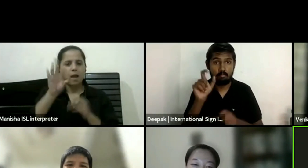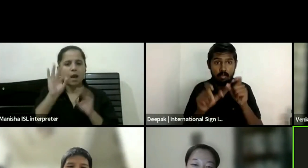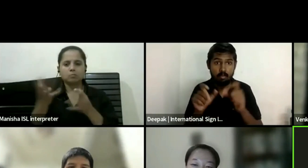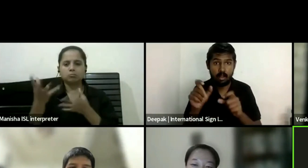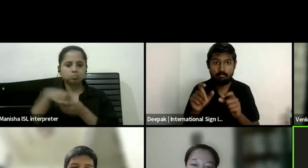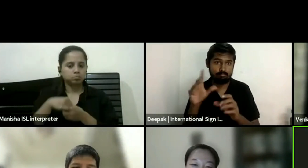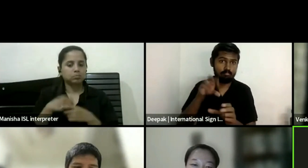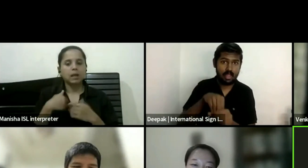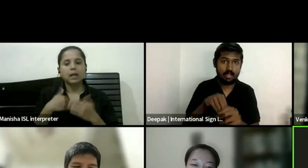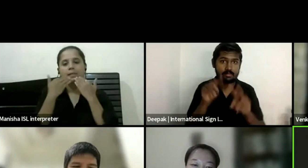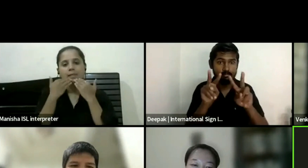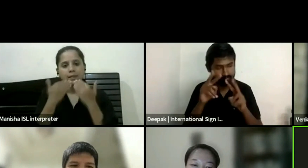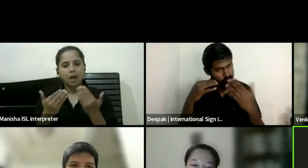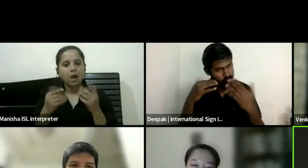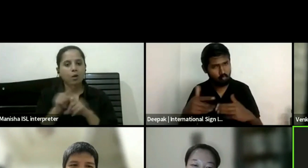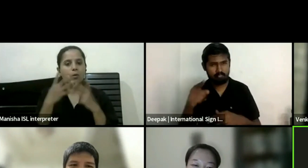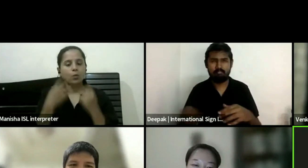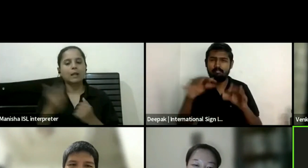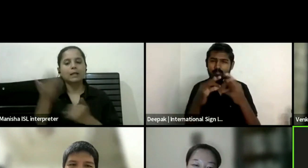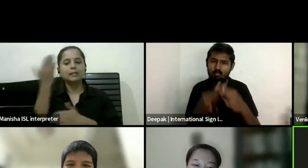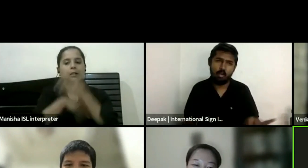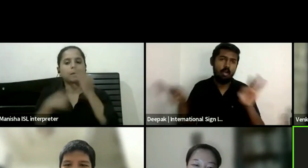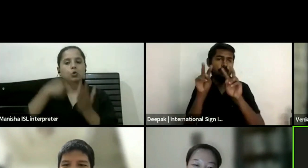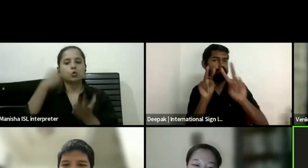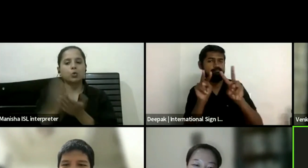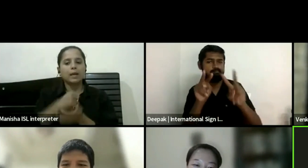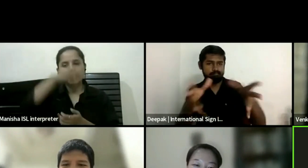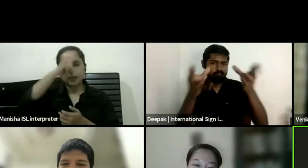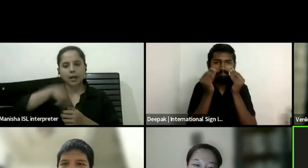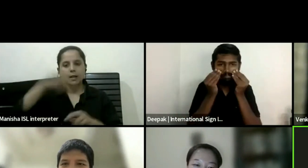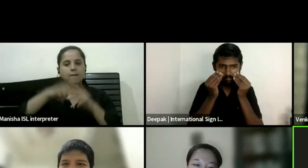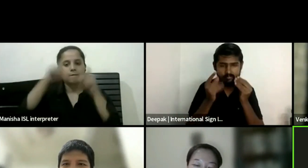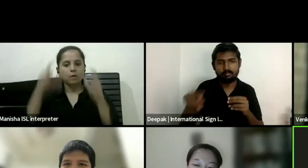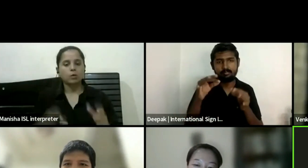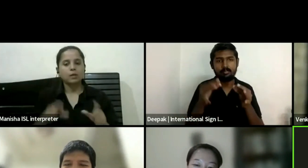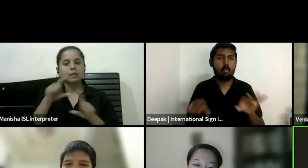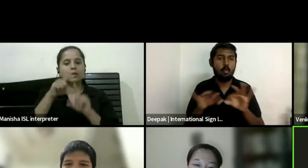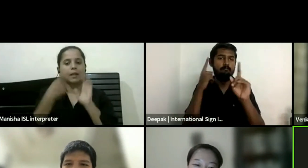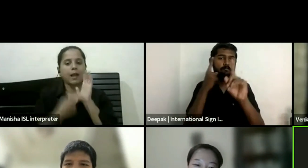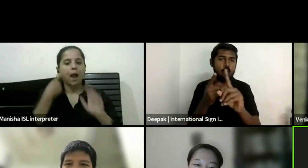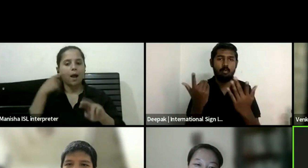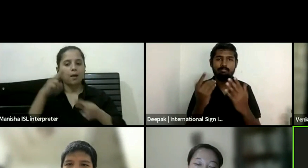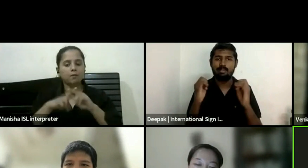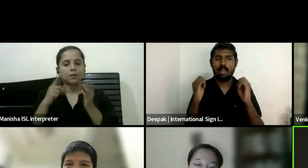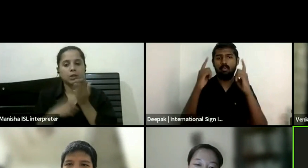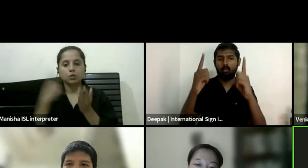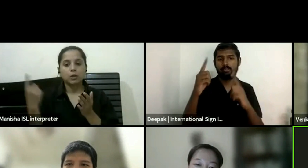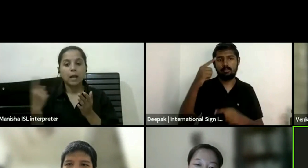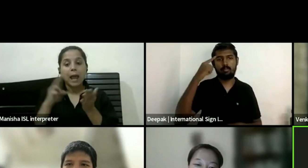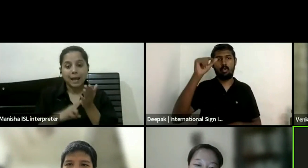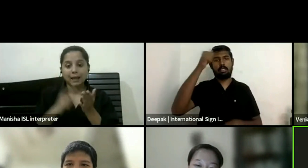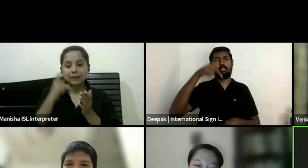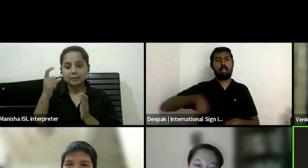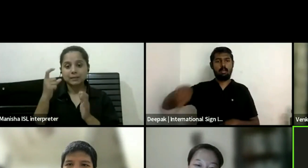Our thanks also goes to Disability Rights India Foundation, National Center for the Promotion of Employment of